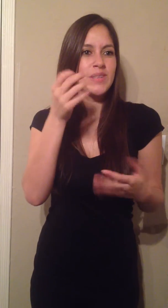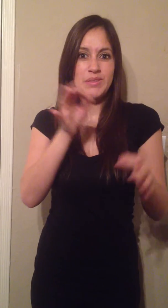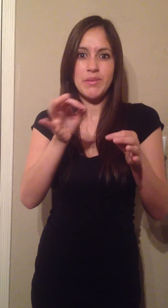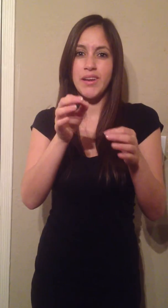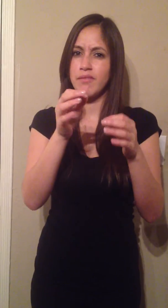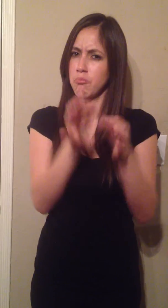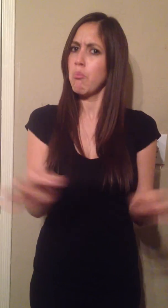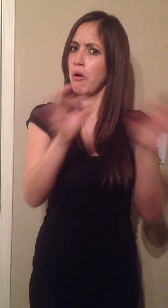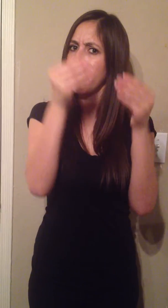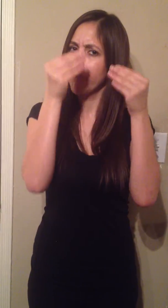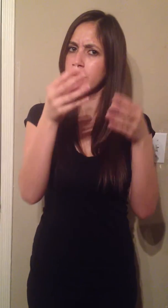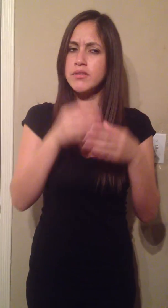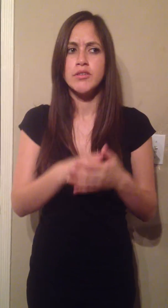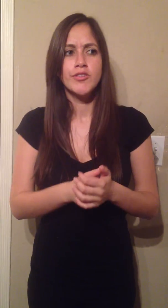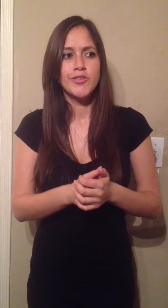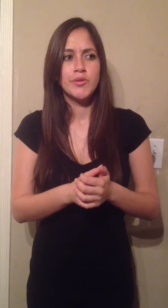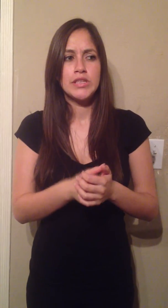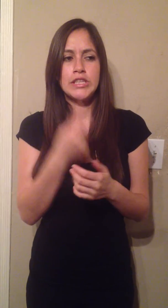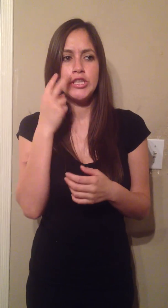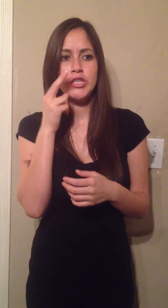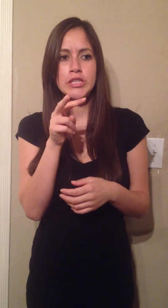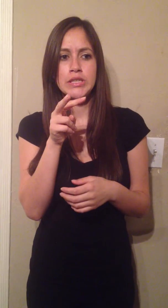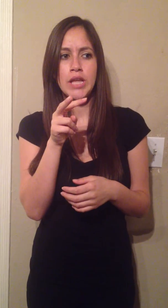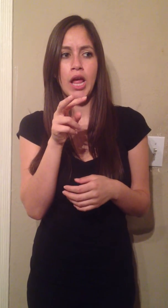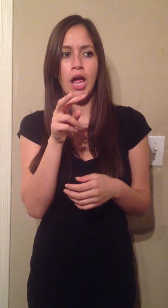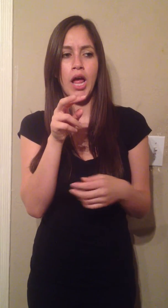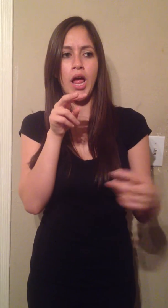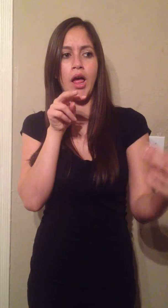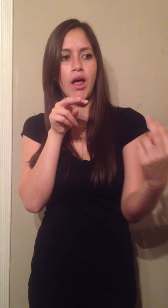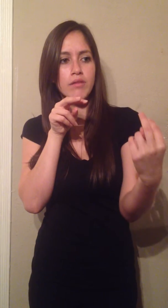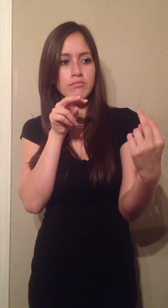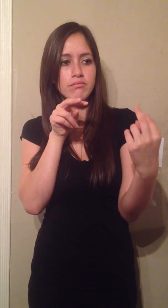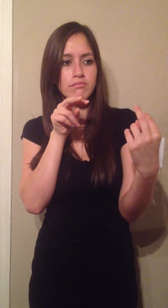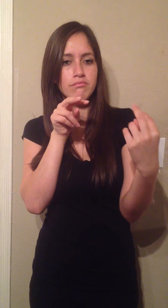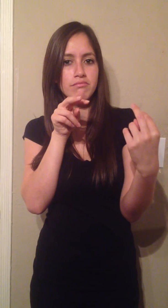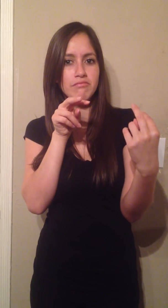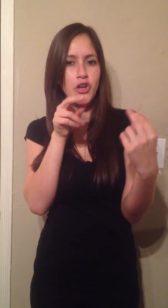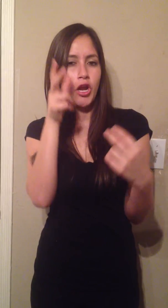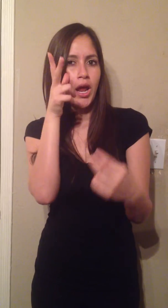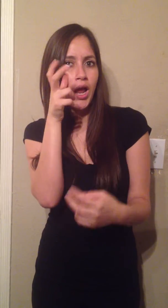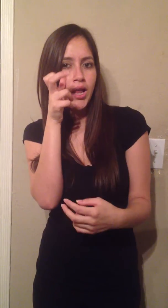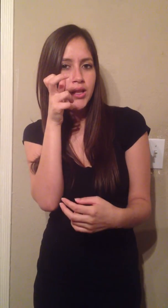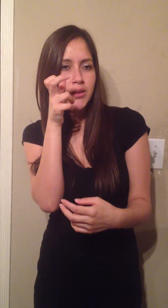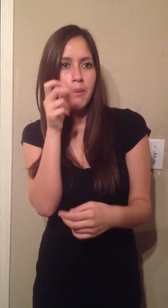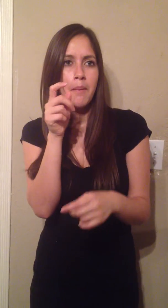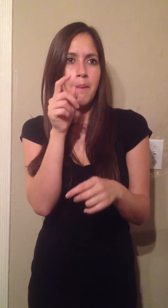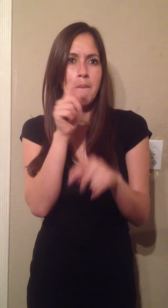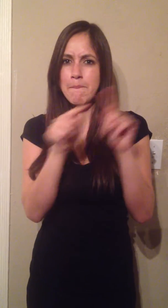just are sitting there, just like it's a conversation, and they're listening to me, but they're not writing any of it down. That makes me always